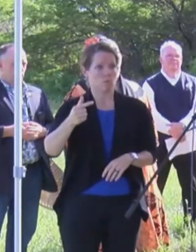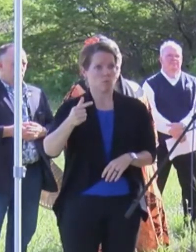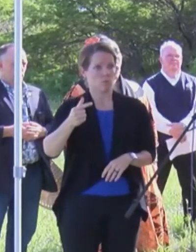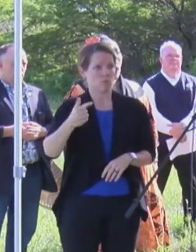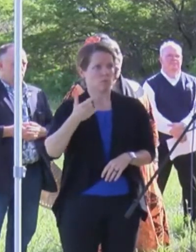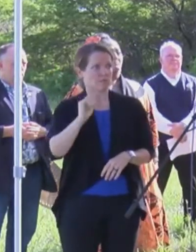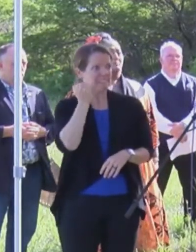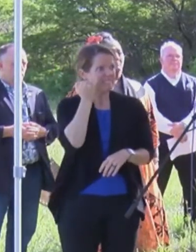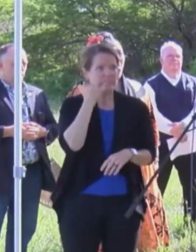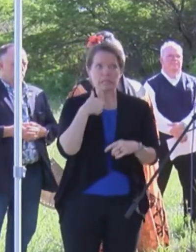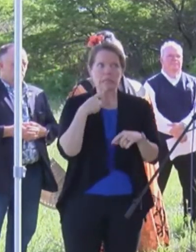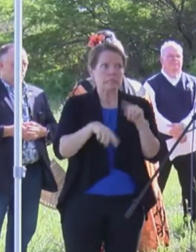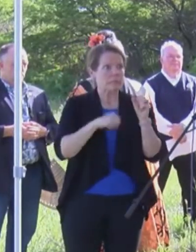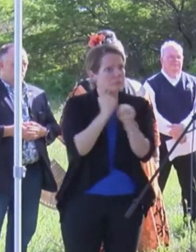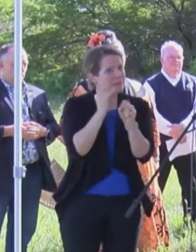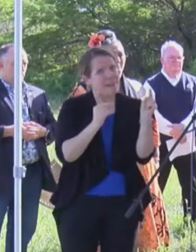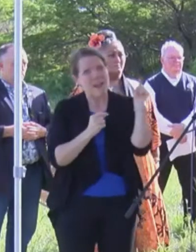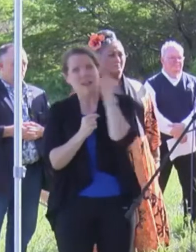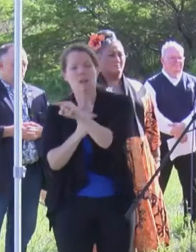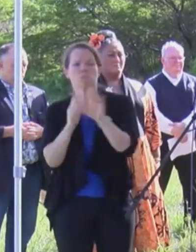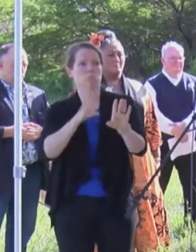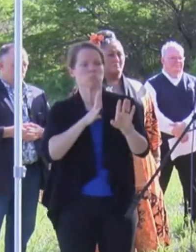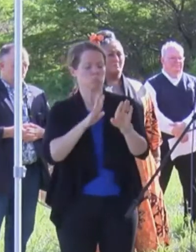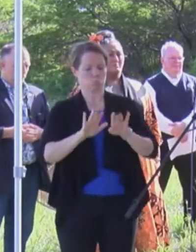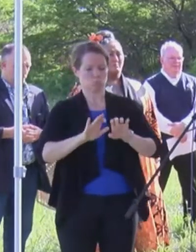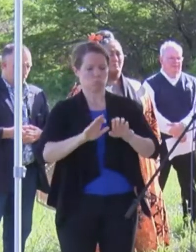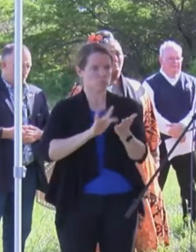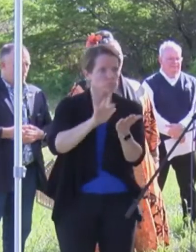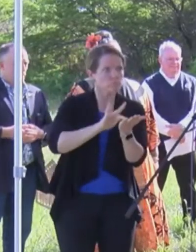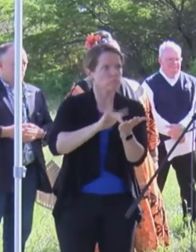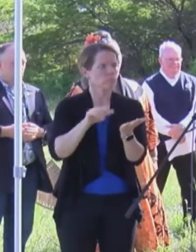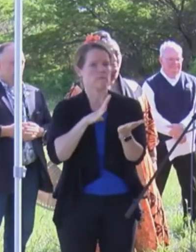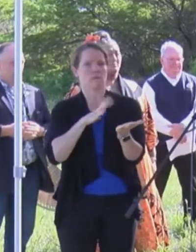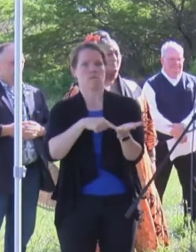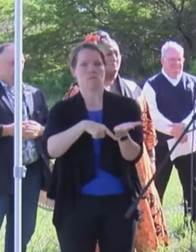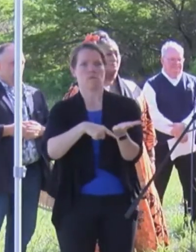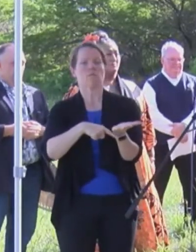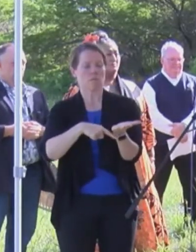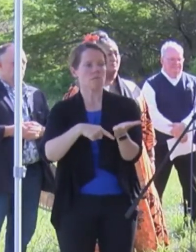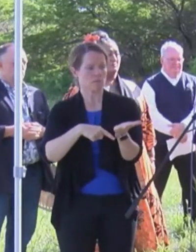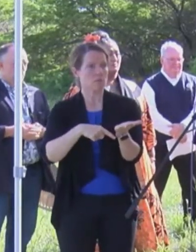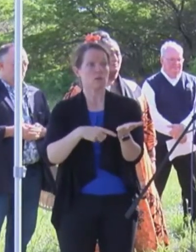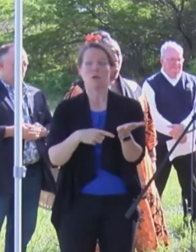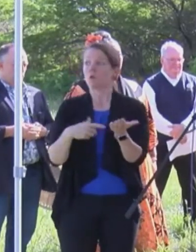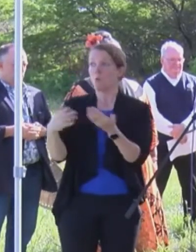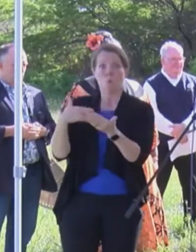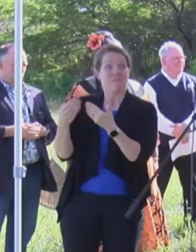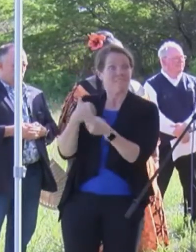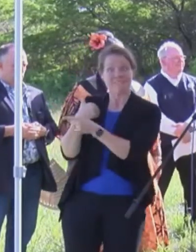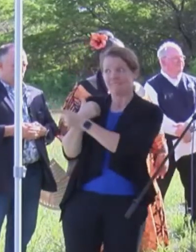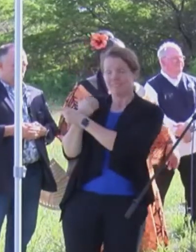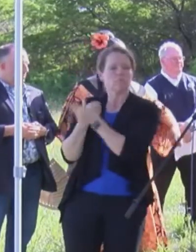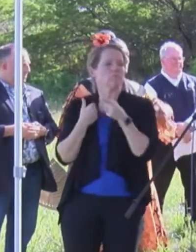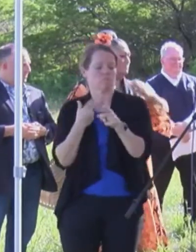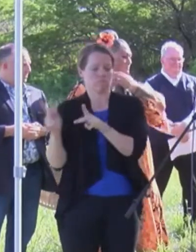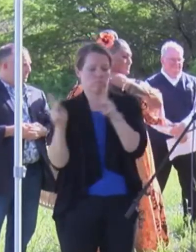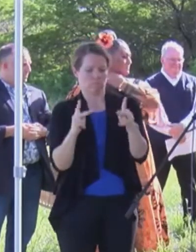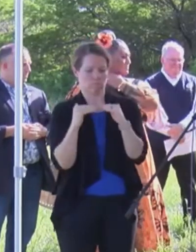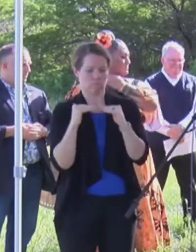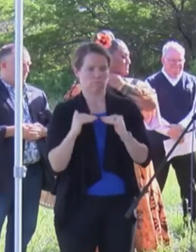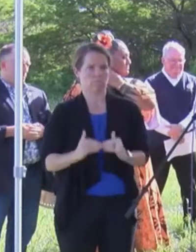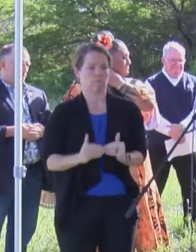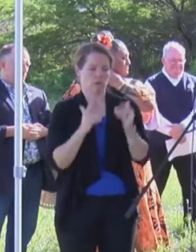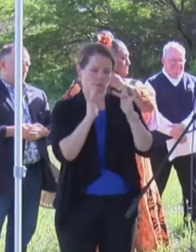The same resources and information that's available at the Resource Center will also be available on helpingmaui.org.